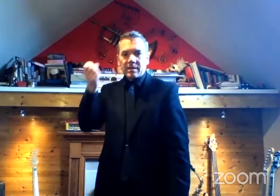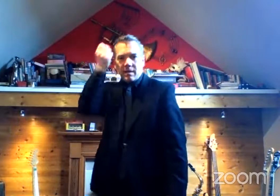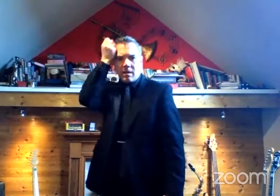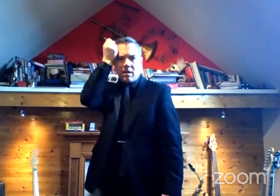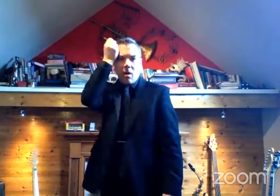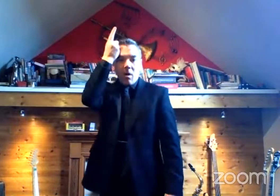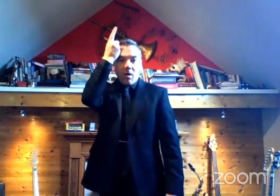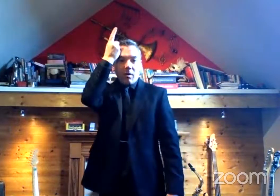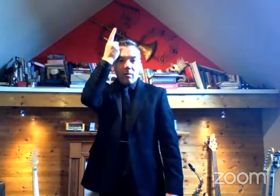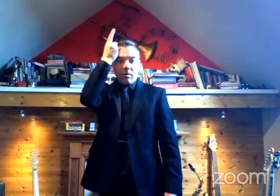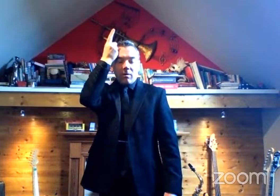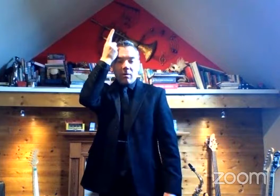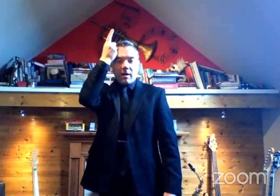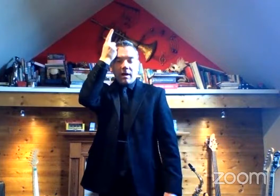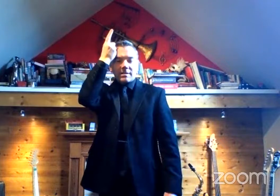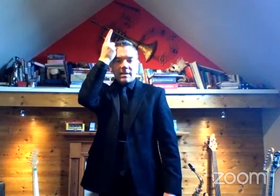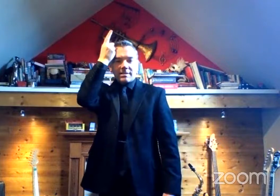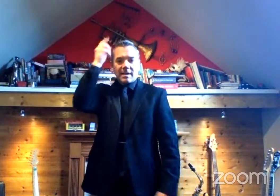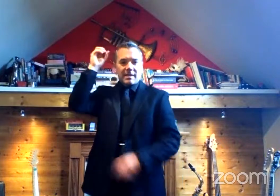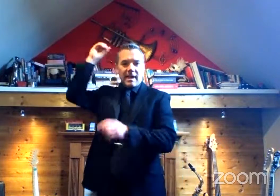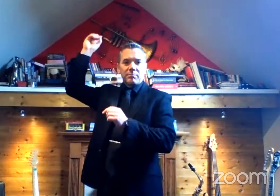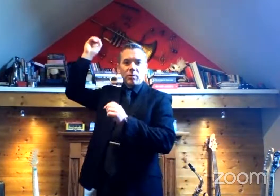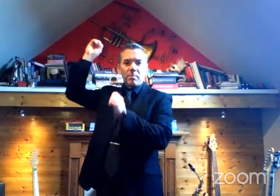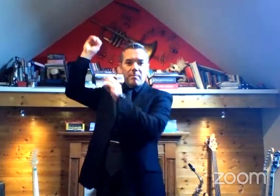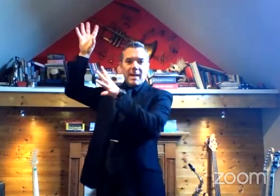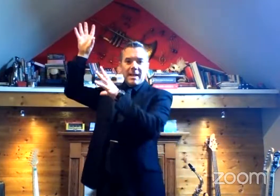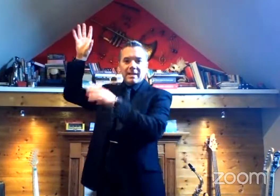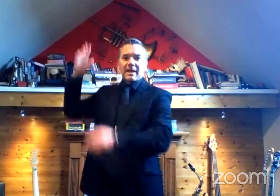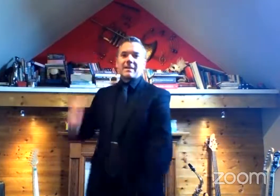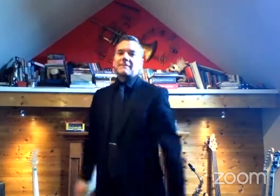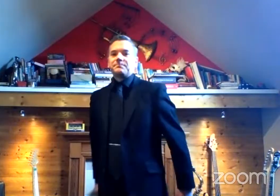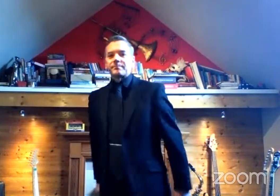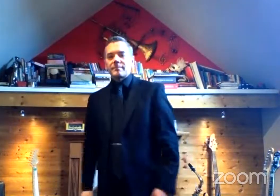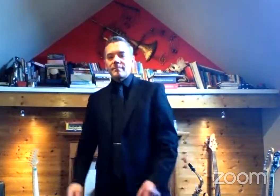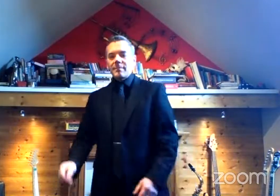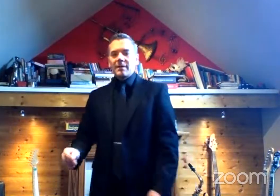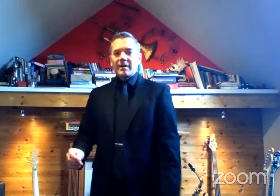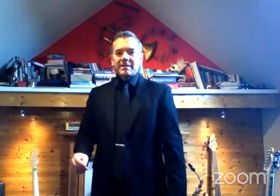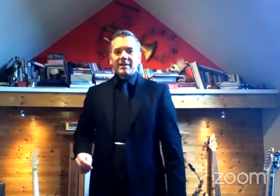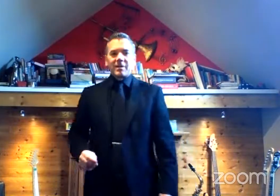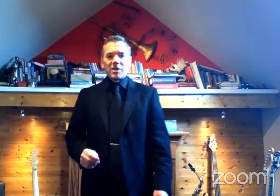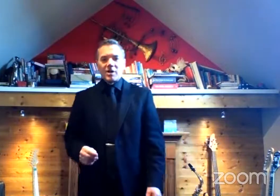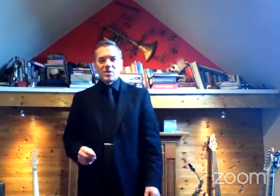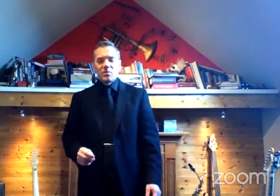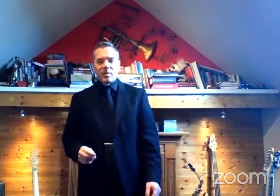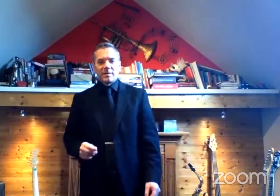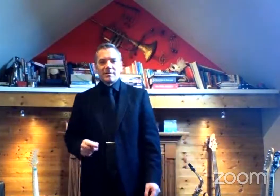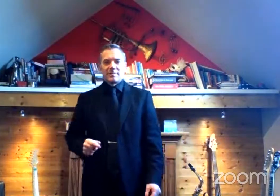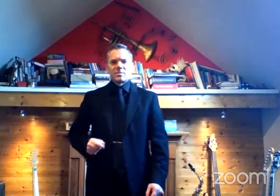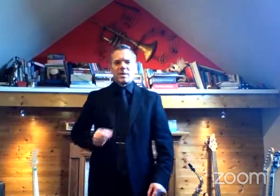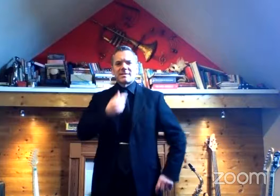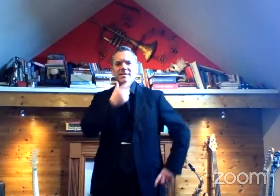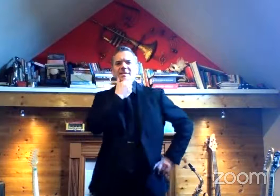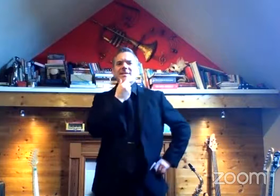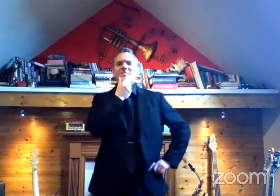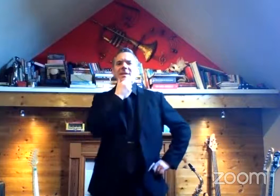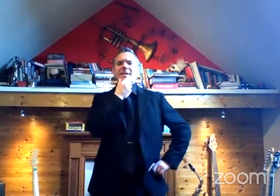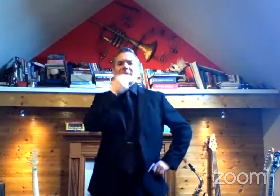right? Oh, I see. It's like the light bulb, ding, like that, right? On a cartoon, when someone has an idea, they're going like that.